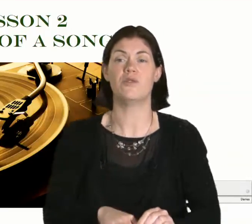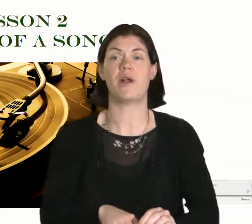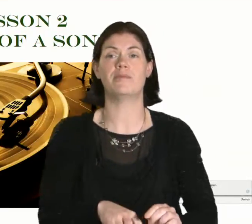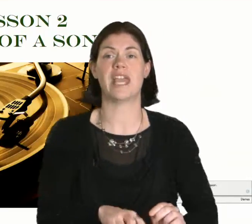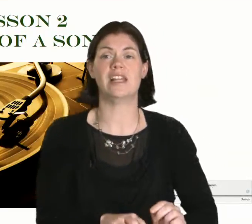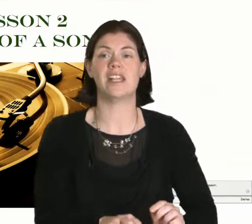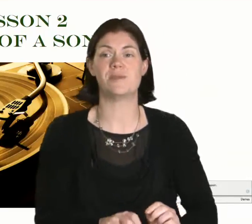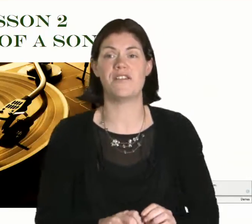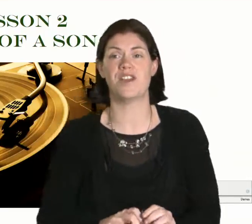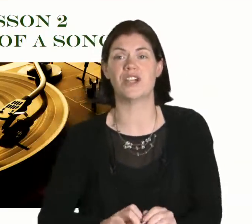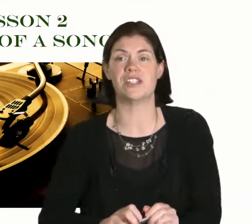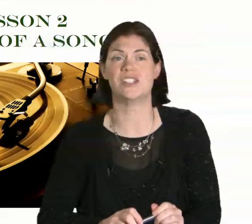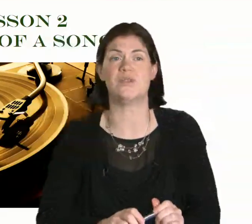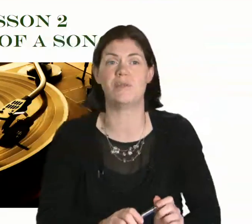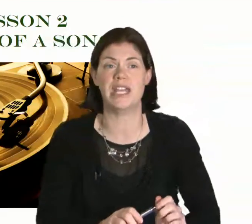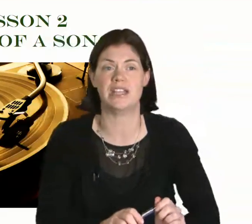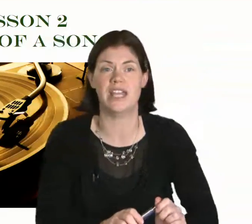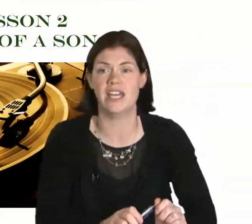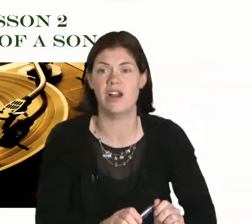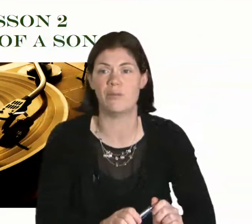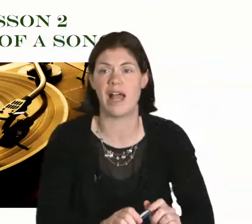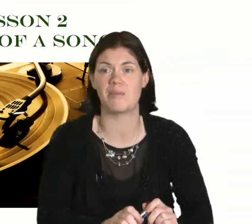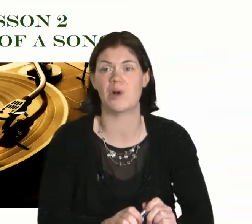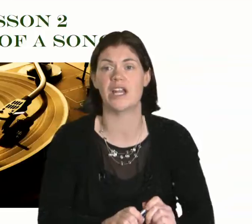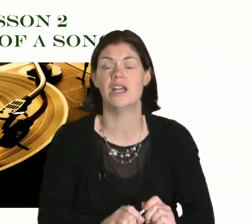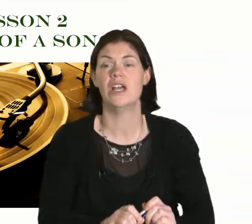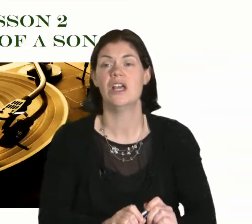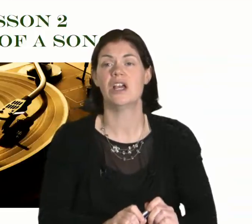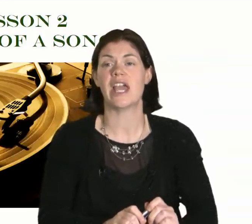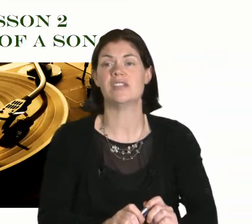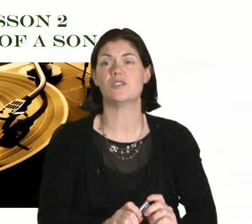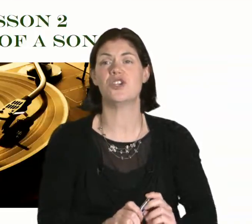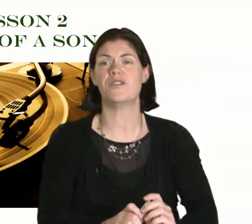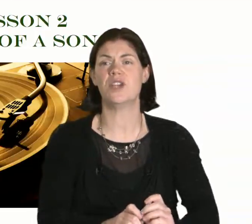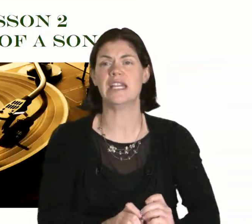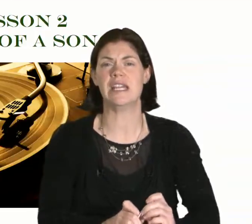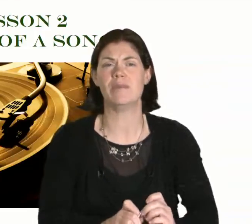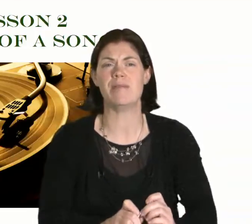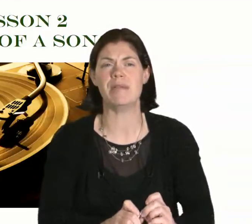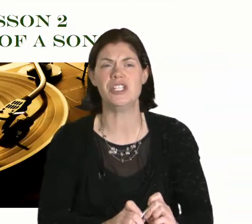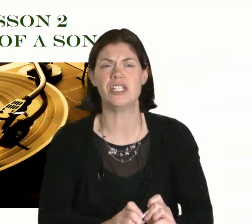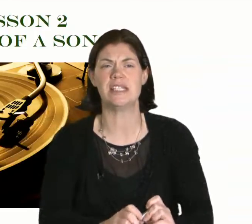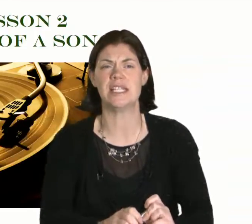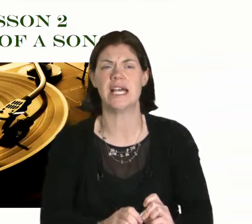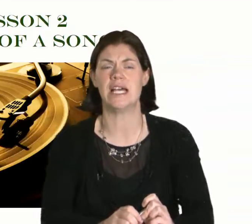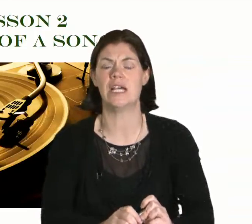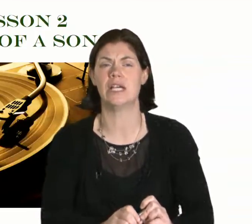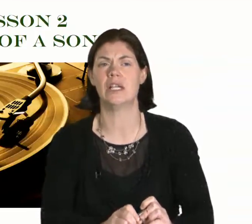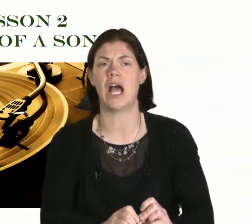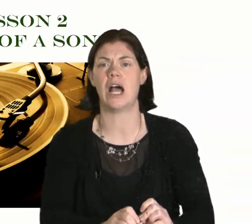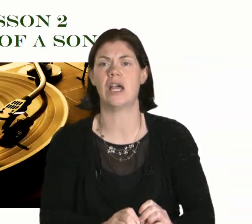Yeah, no problem, Kaylin. That's what I figured since you were being in and out of Blackboard. Okay, so Jonah, if you can hear me, maybe just